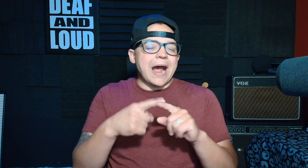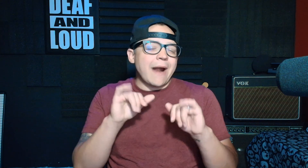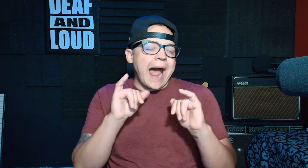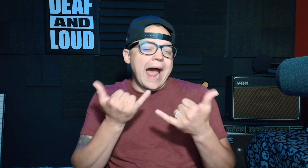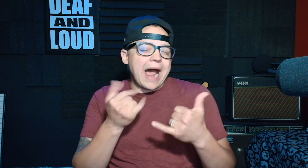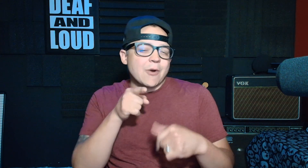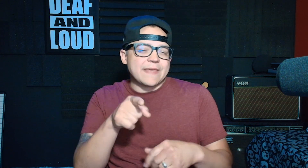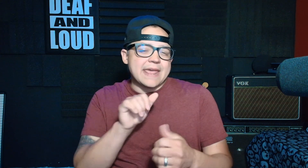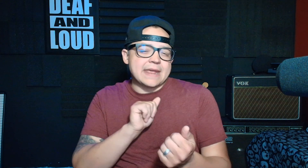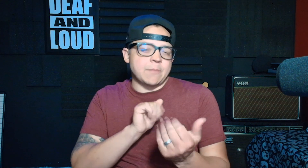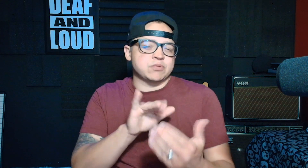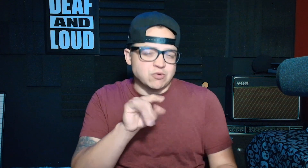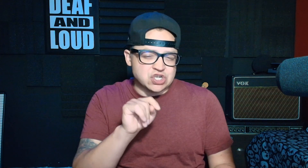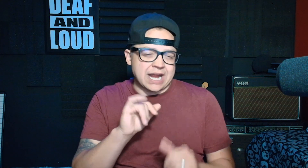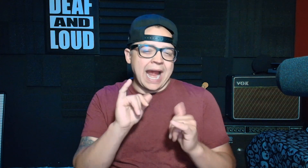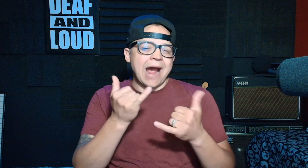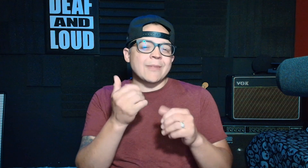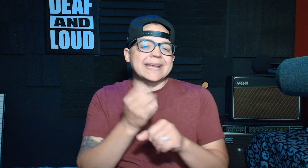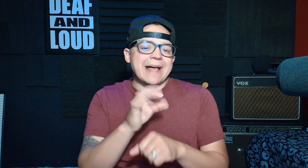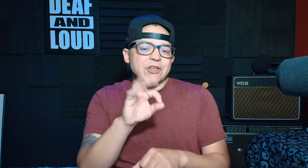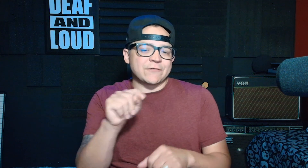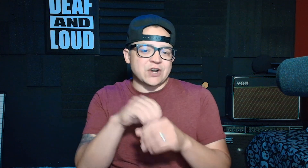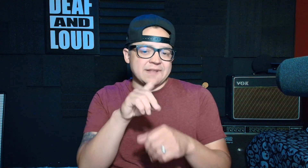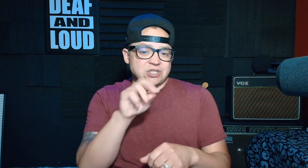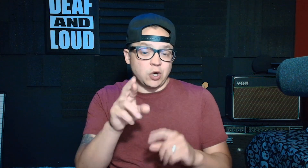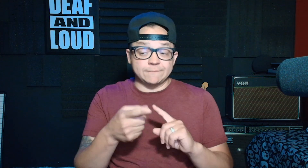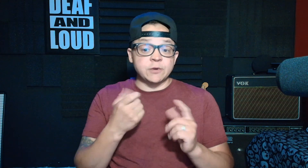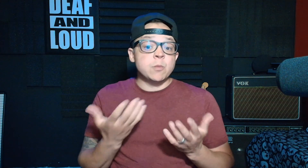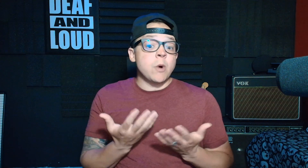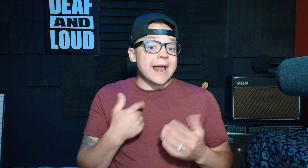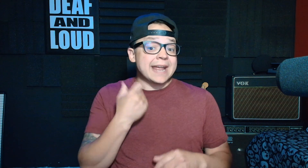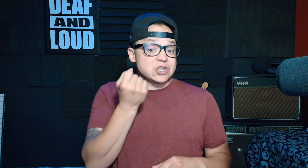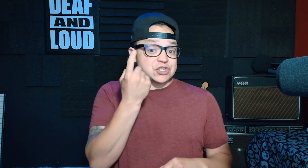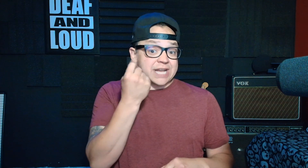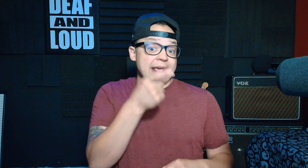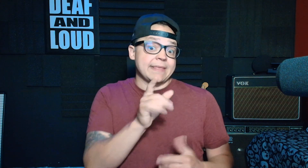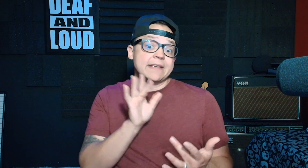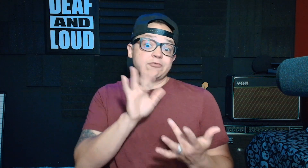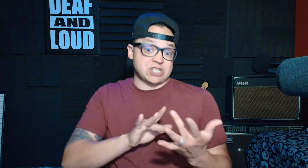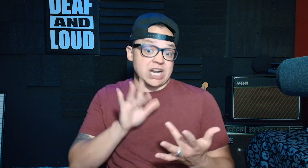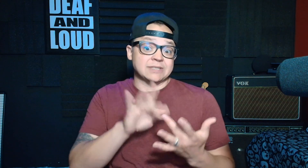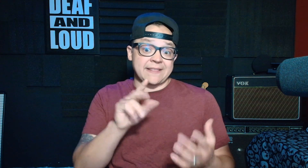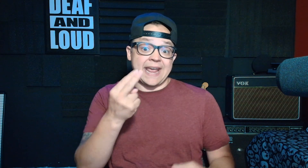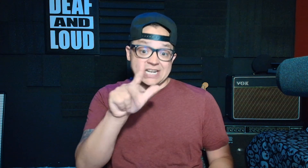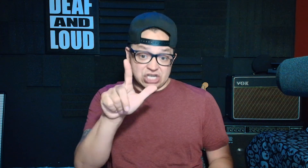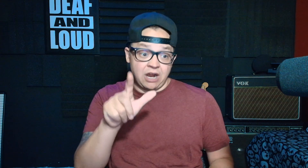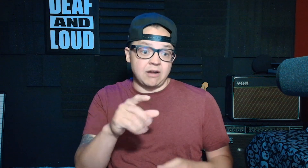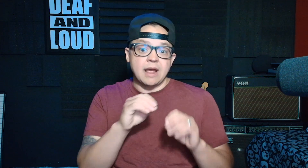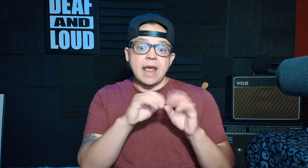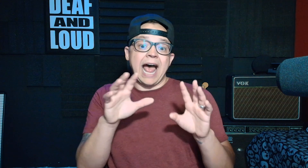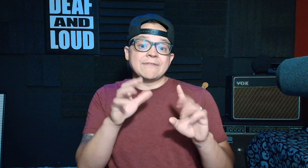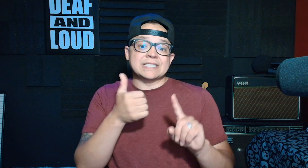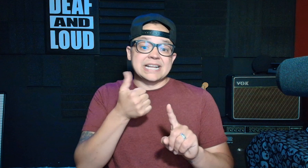think about how they approach it, how they got their foot in the door. From what I understand, they reached out to the